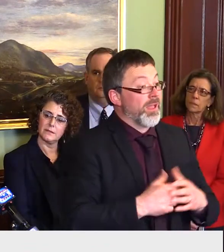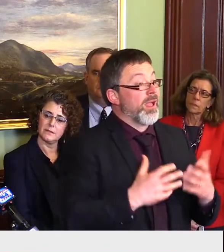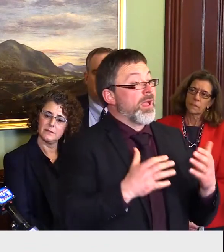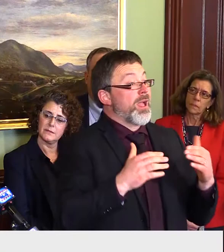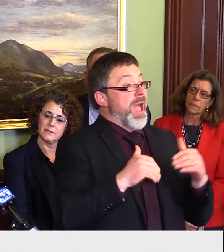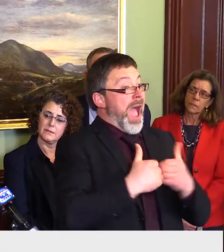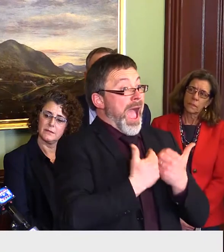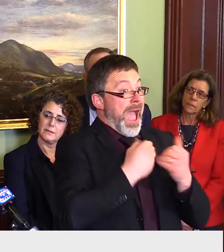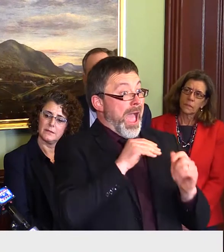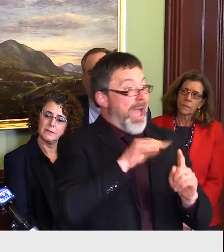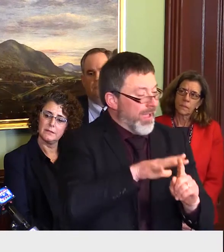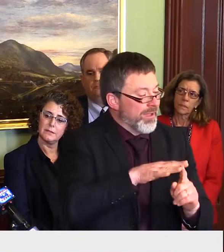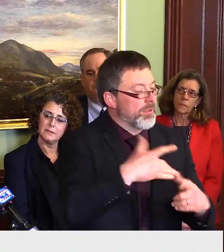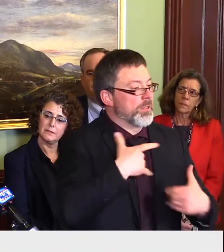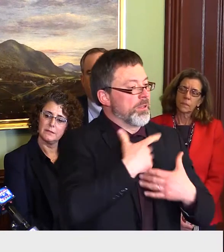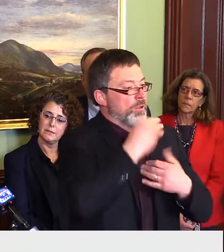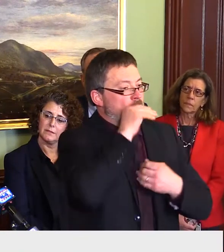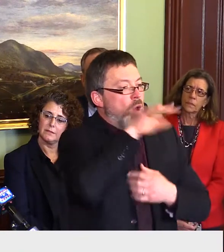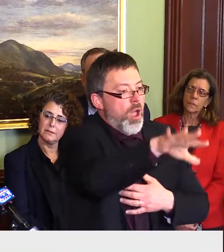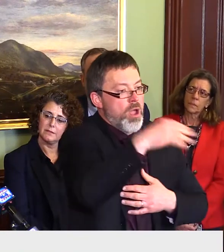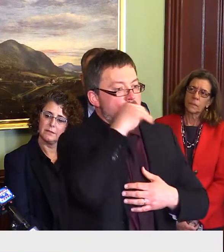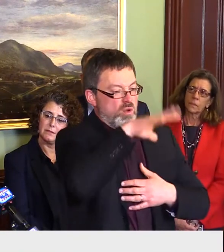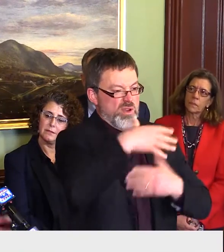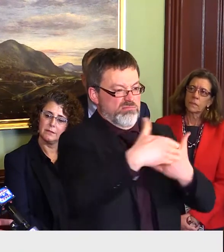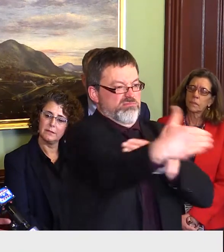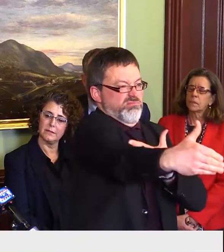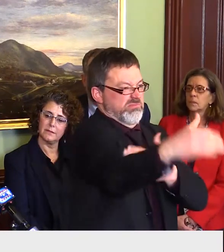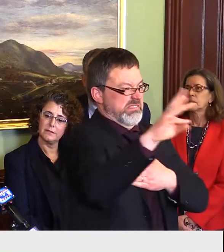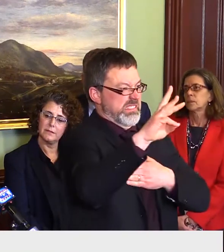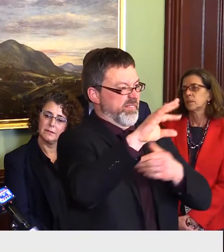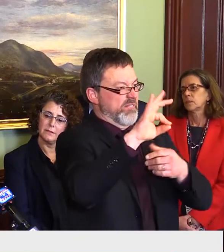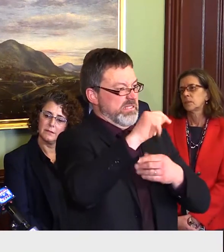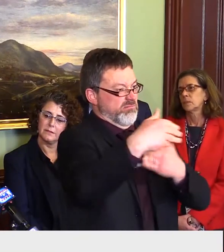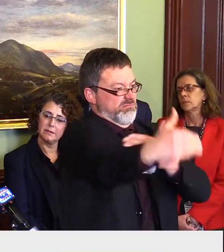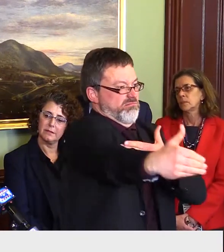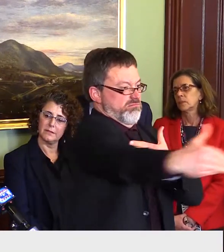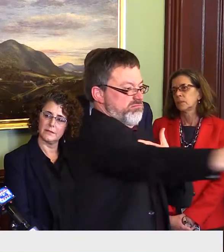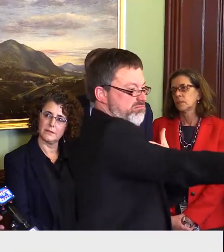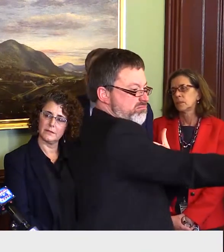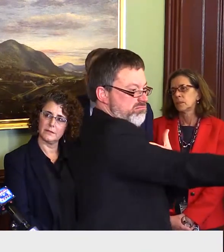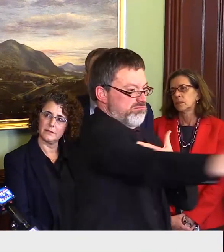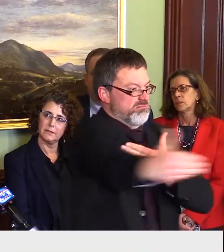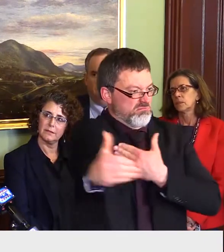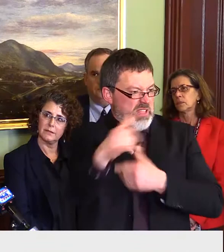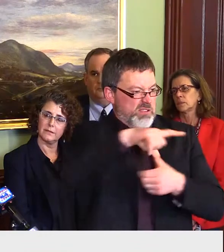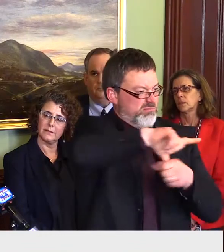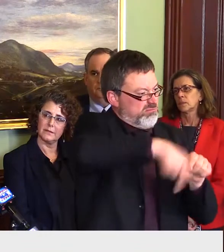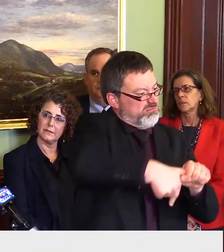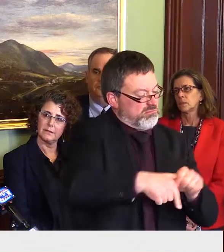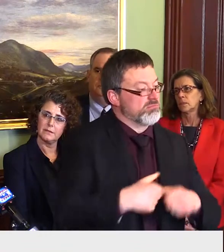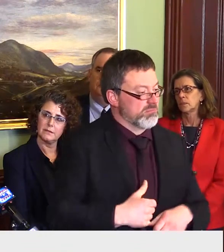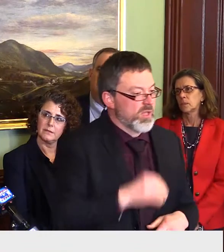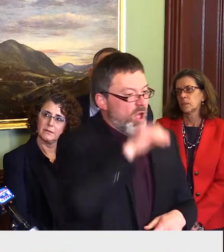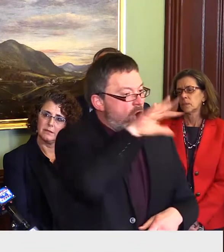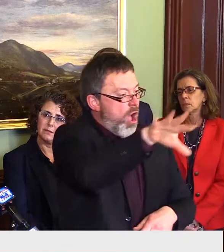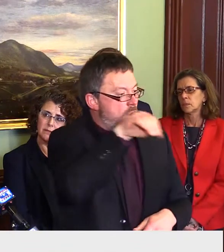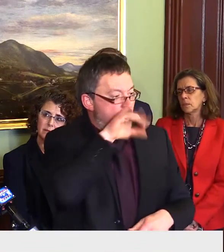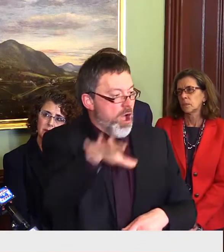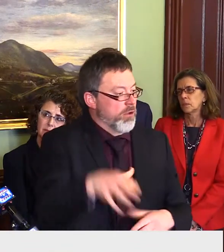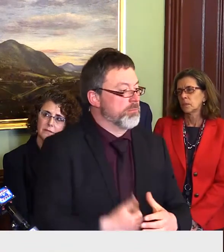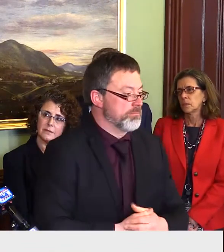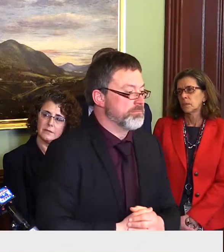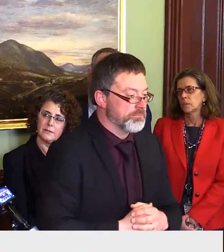don't know how long the virus can persist on a surface, on something that's not alive. It's thought